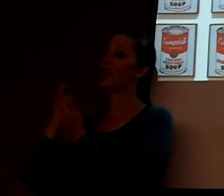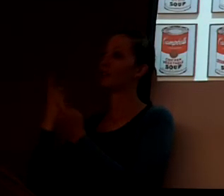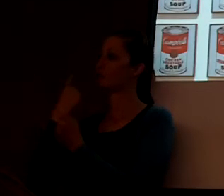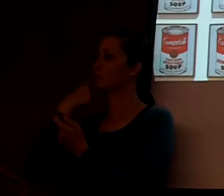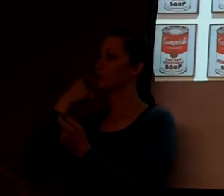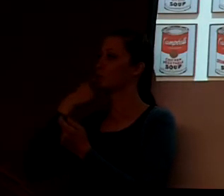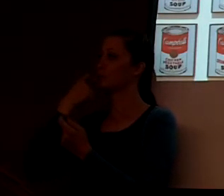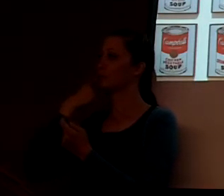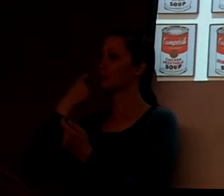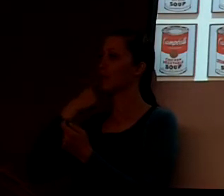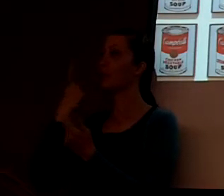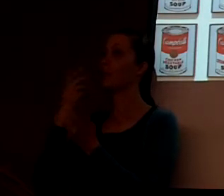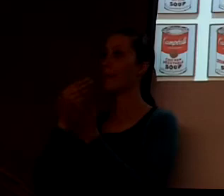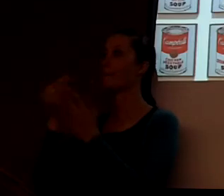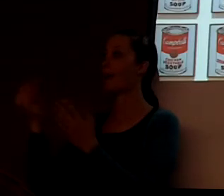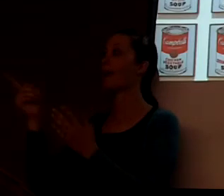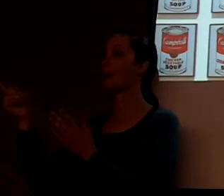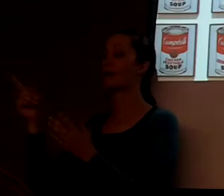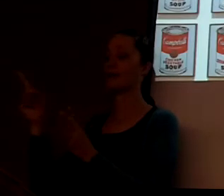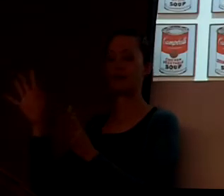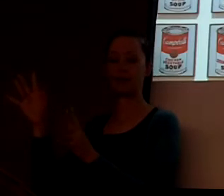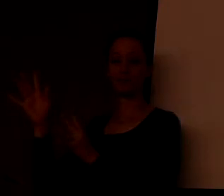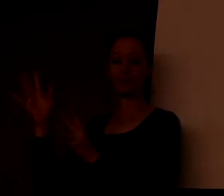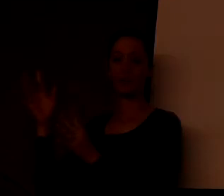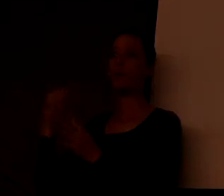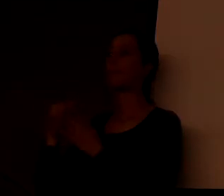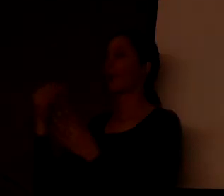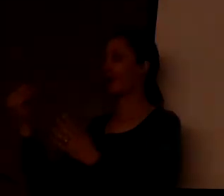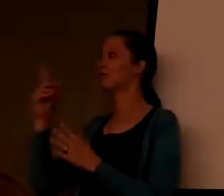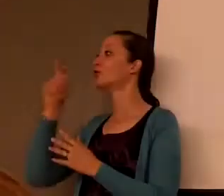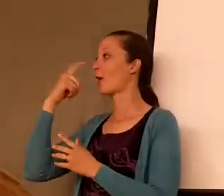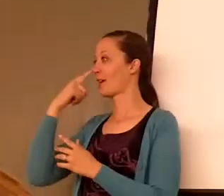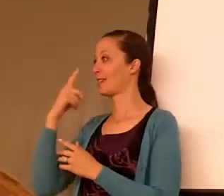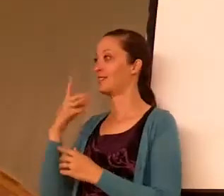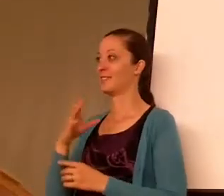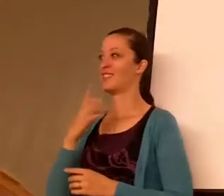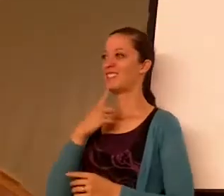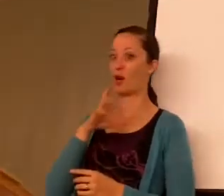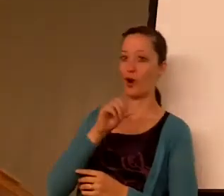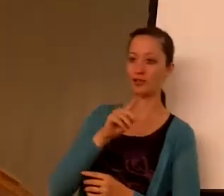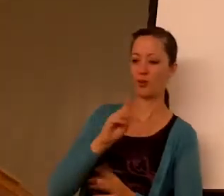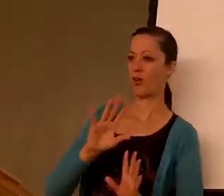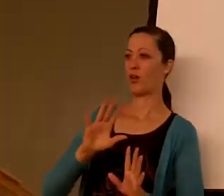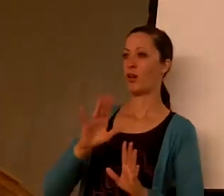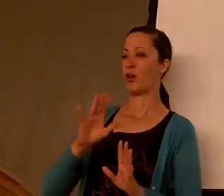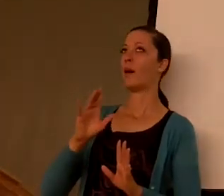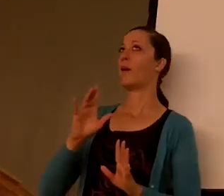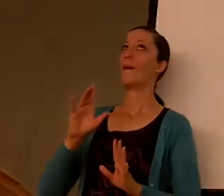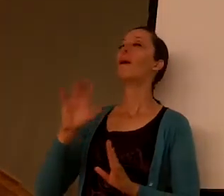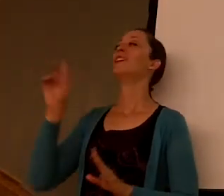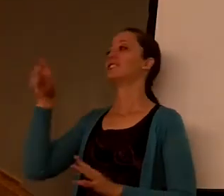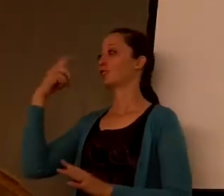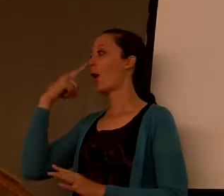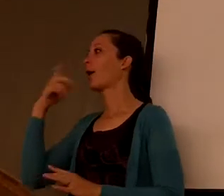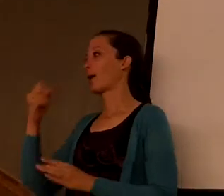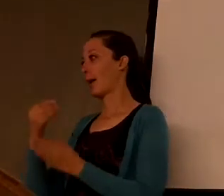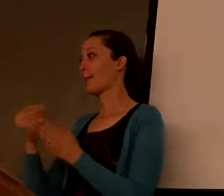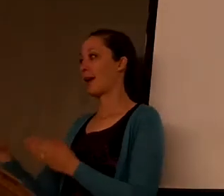recently, and you could buy them at Costco, or at Target. This is a Degas painting,